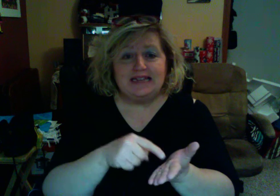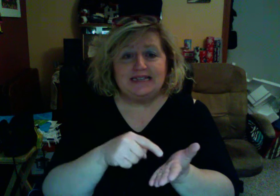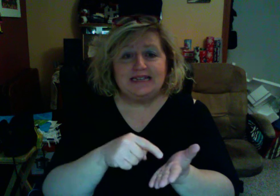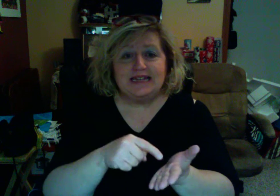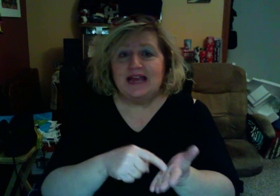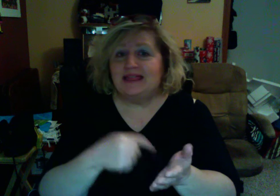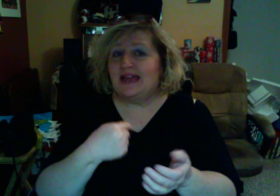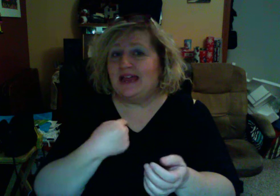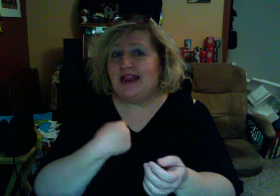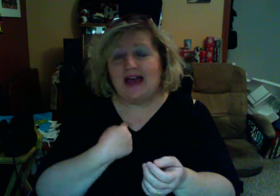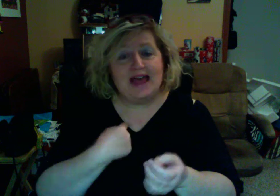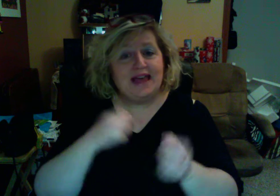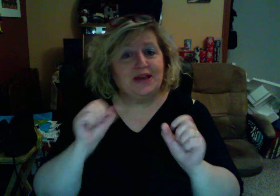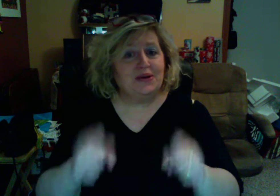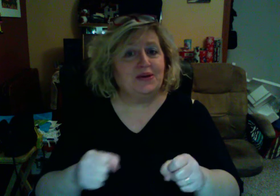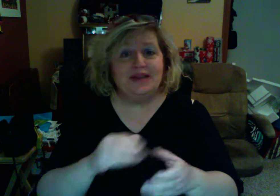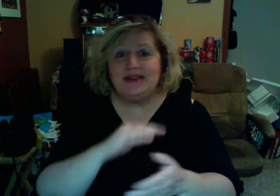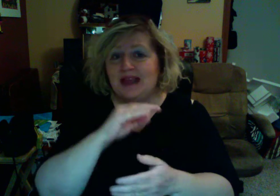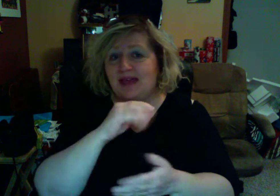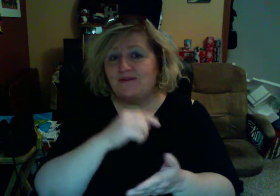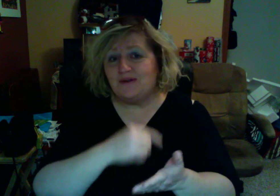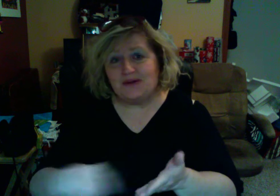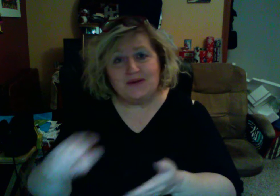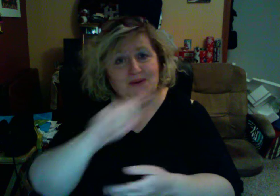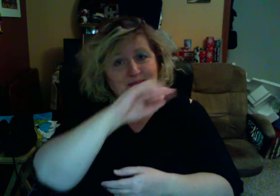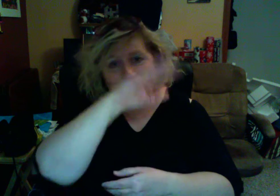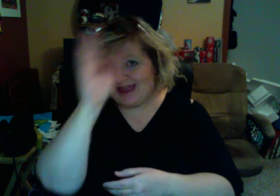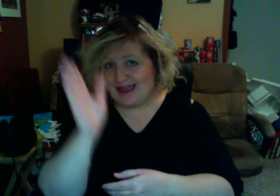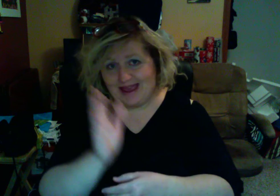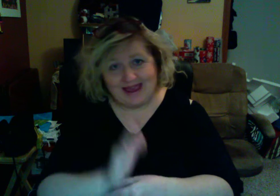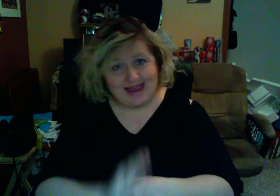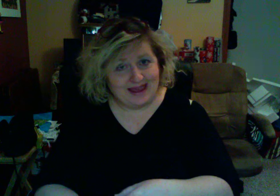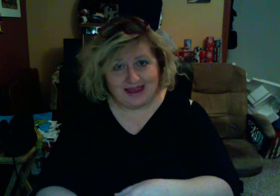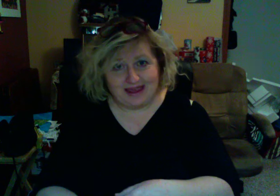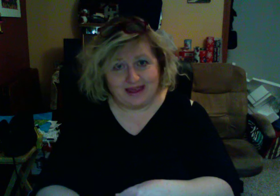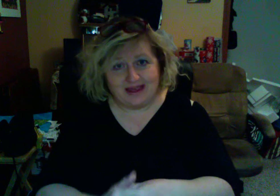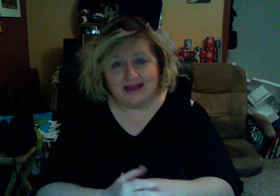debt that I could never pay.